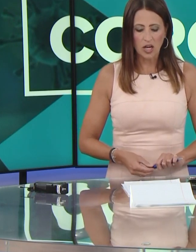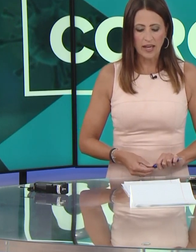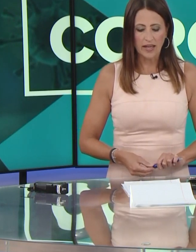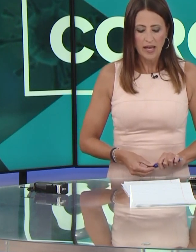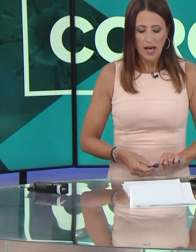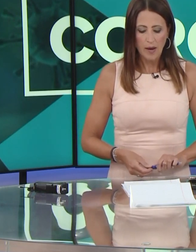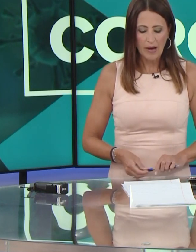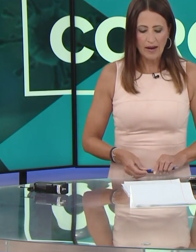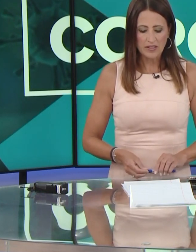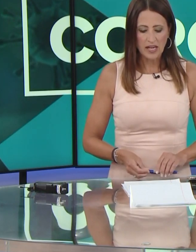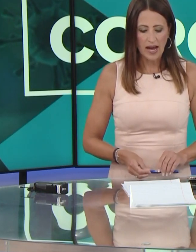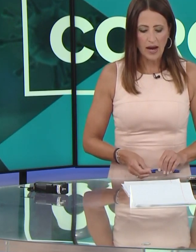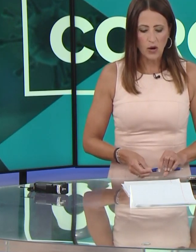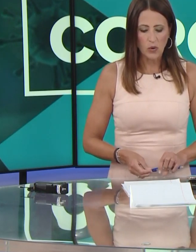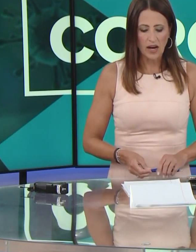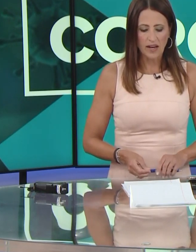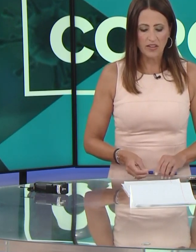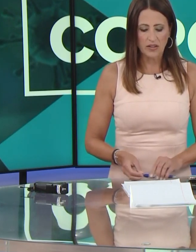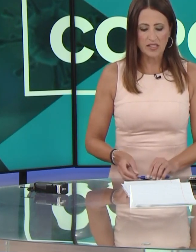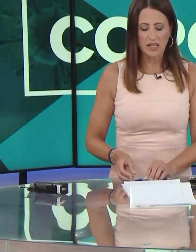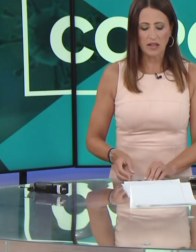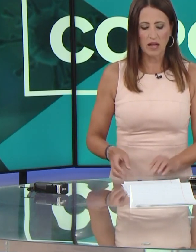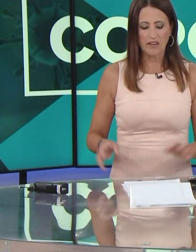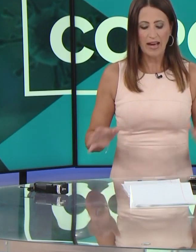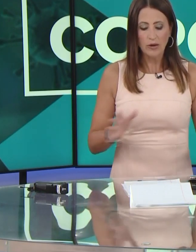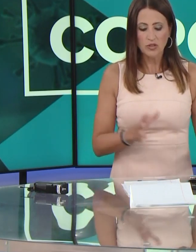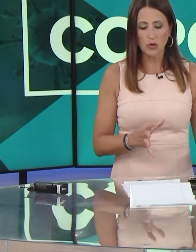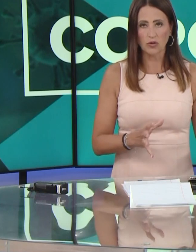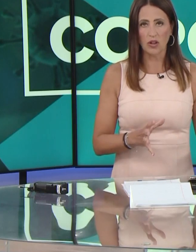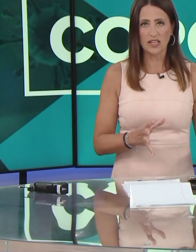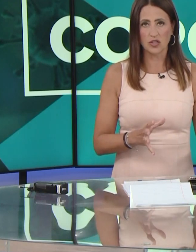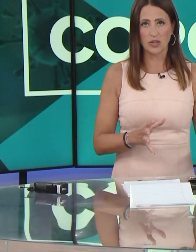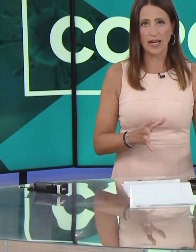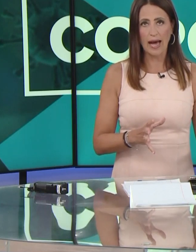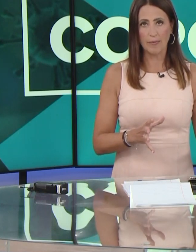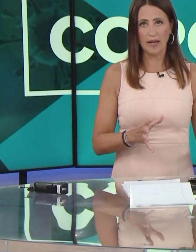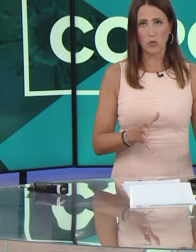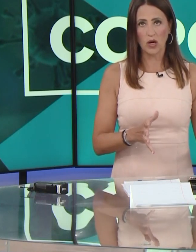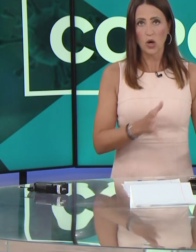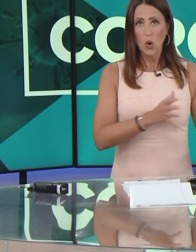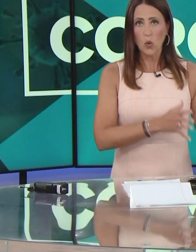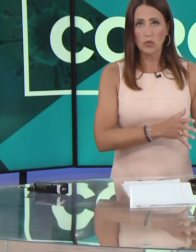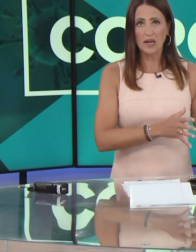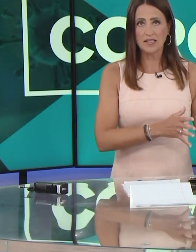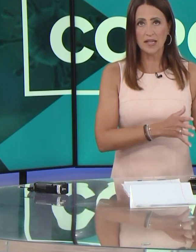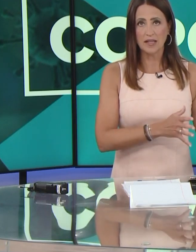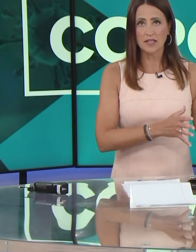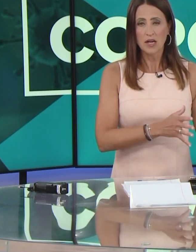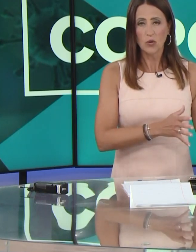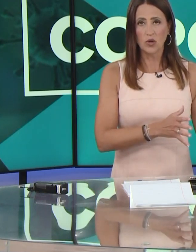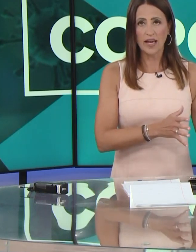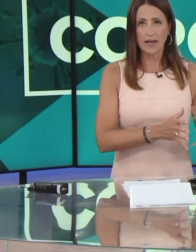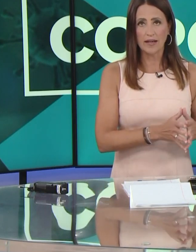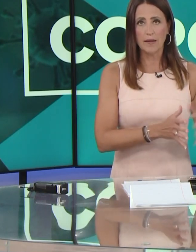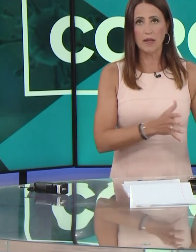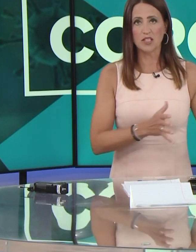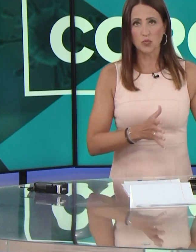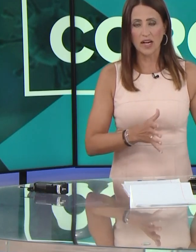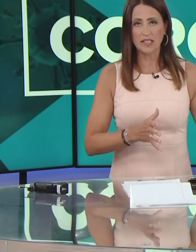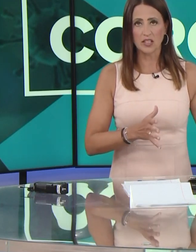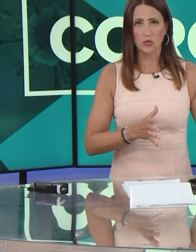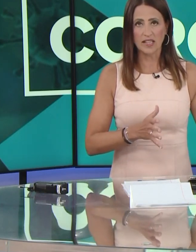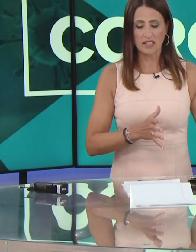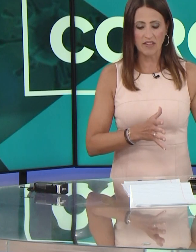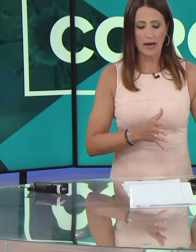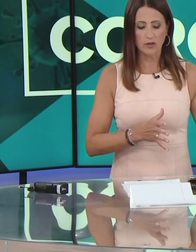today, talking about how there is a lot of household clustering happening where one resident will get it and then